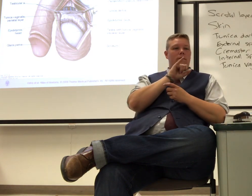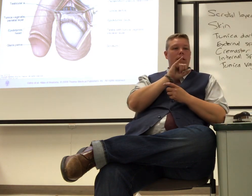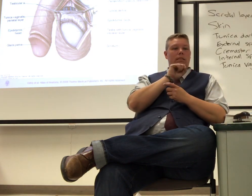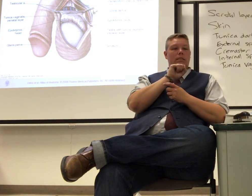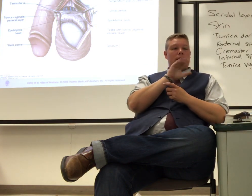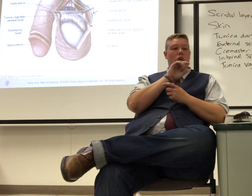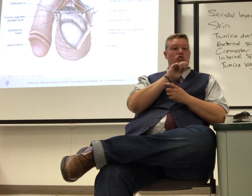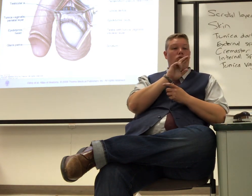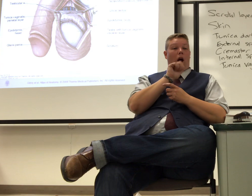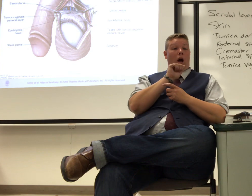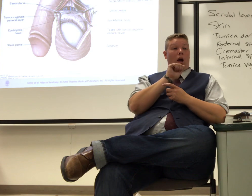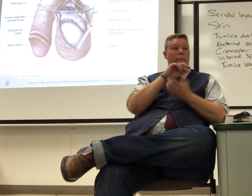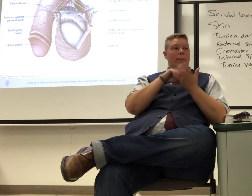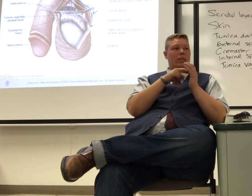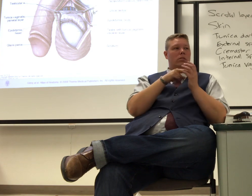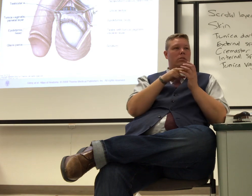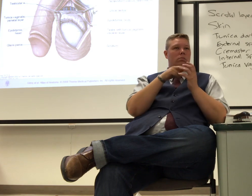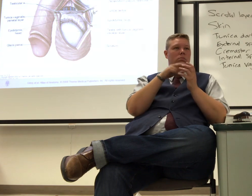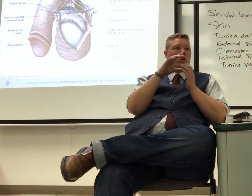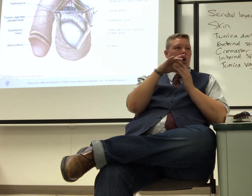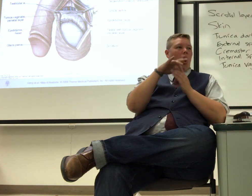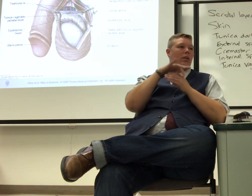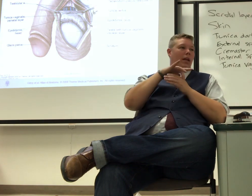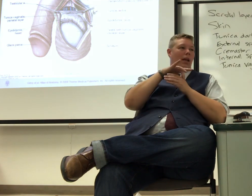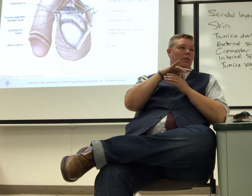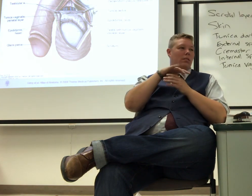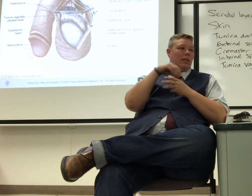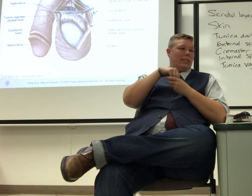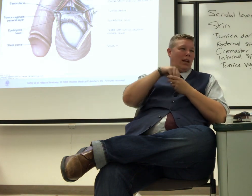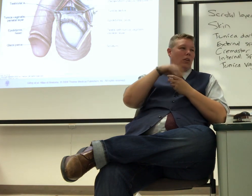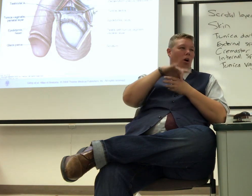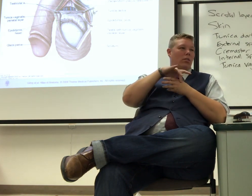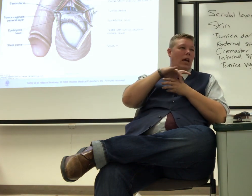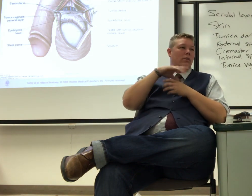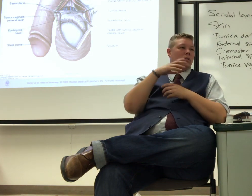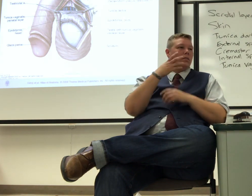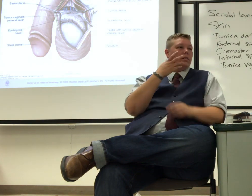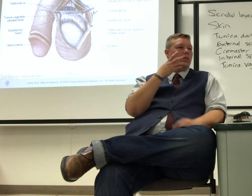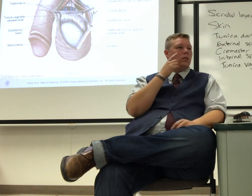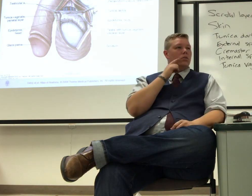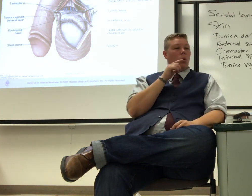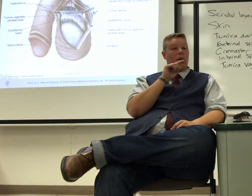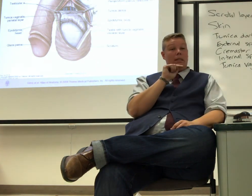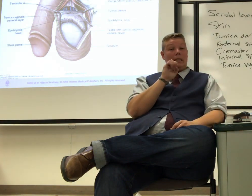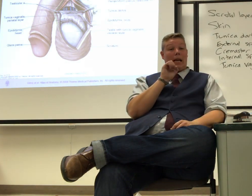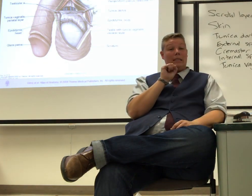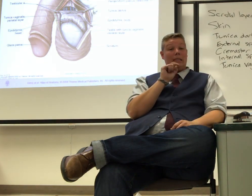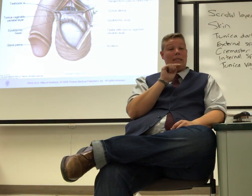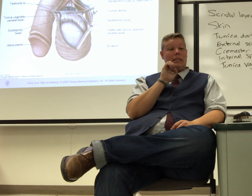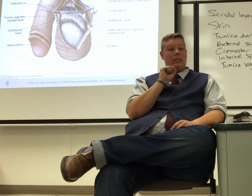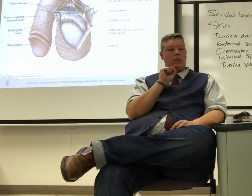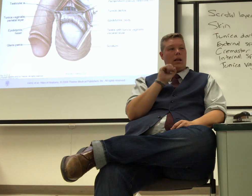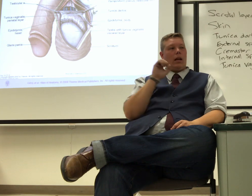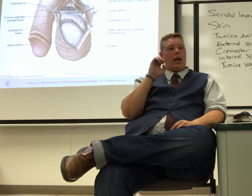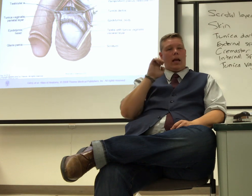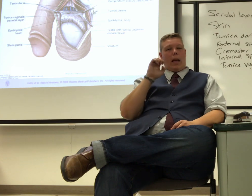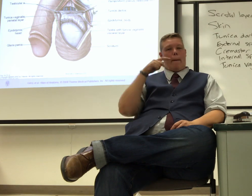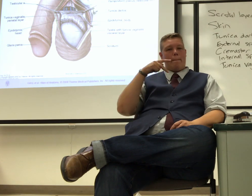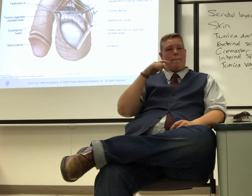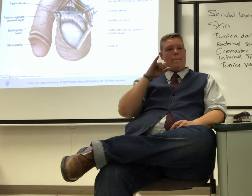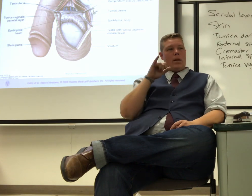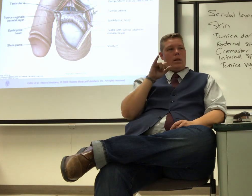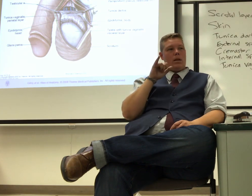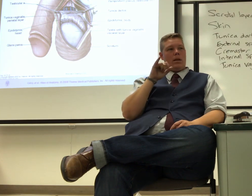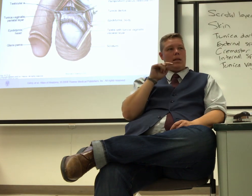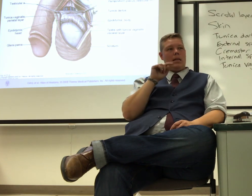like always the layer that's on the organ. In this case, you know, testes epididymis. All right, so that's kind of